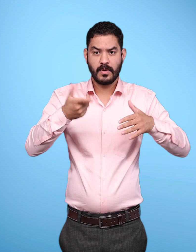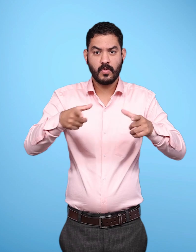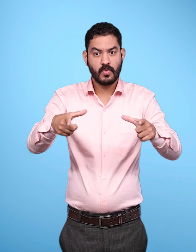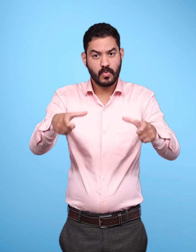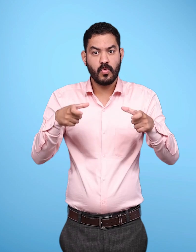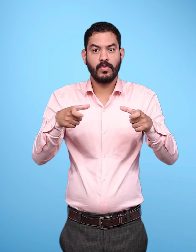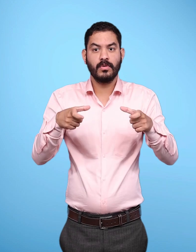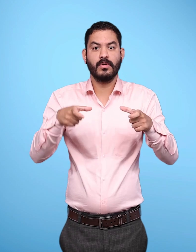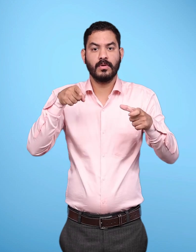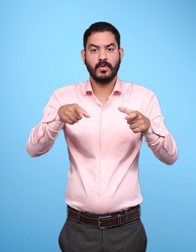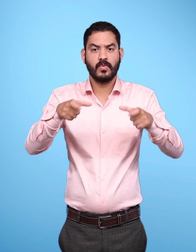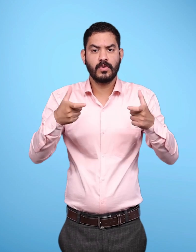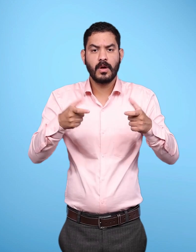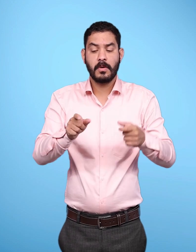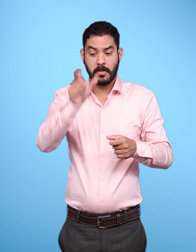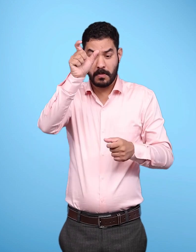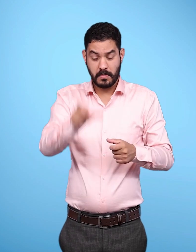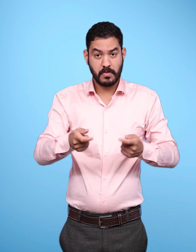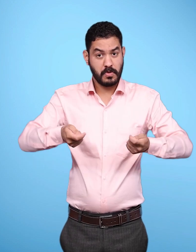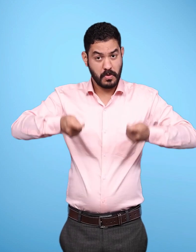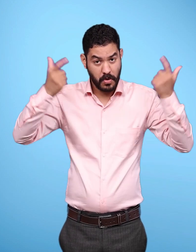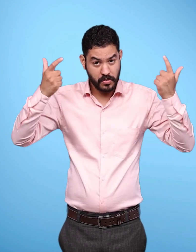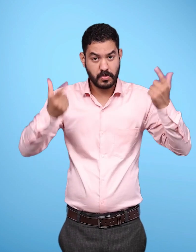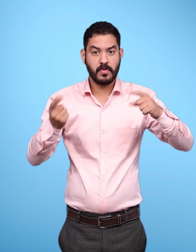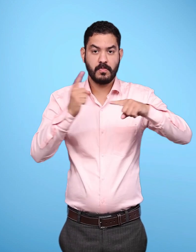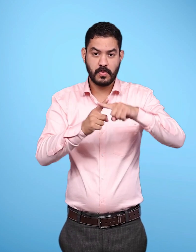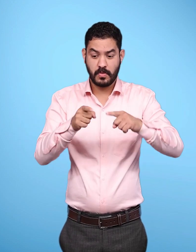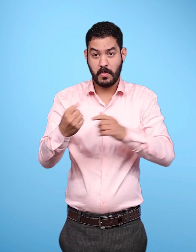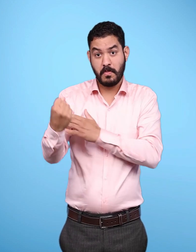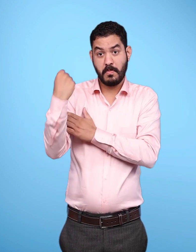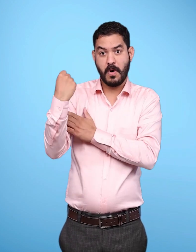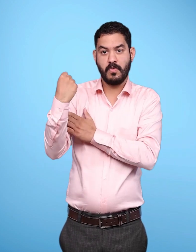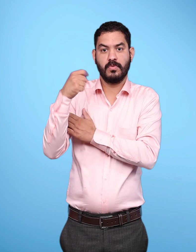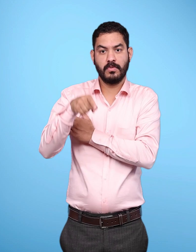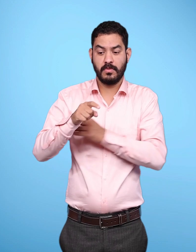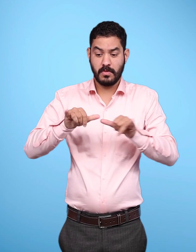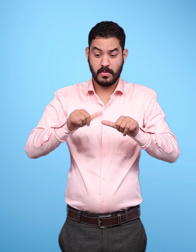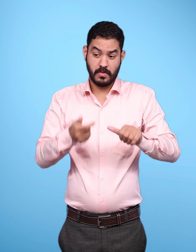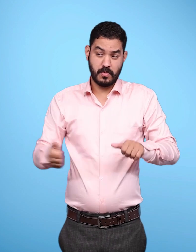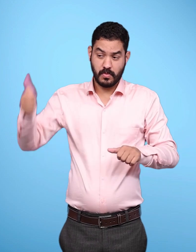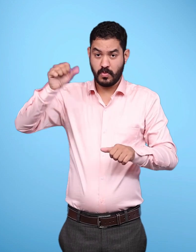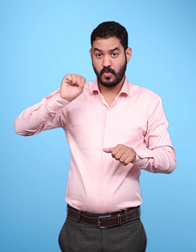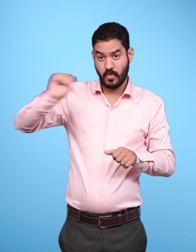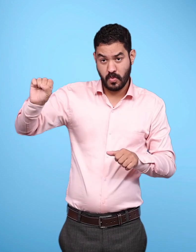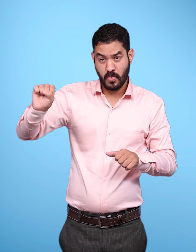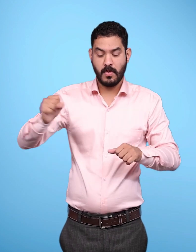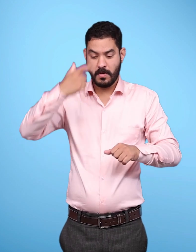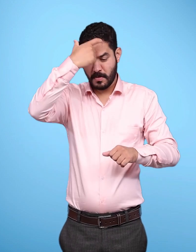It is likely that these assemblies were controlled by rich and powerful landowners and merchants.